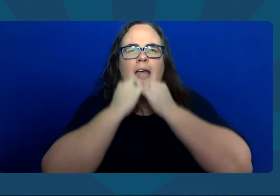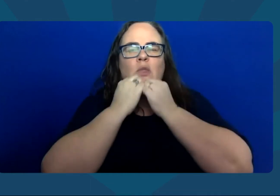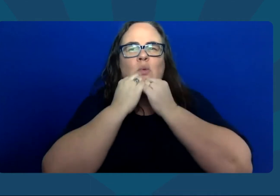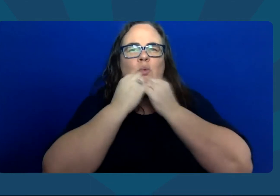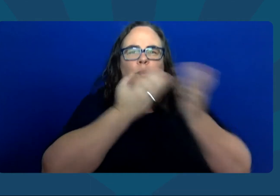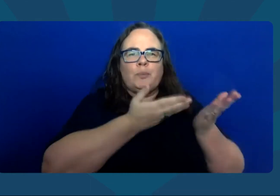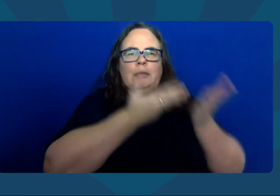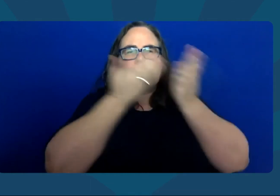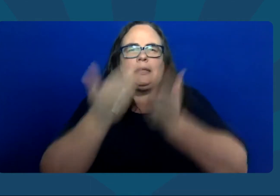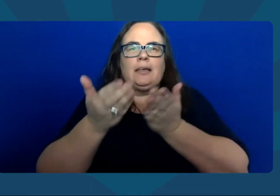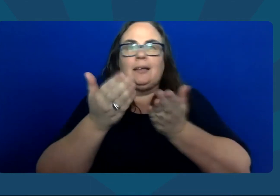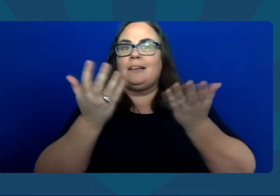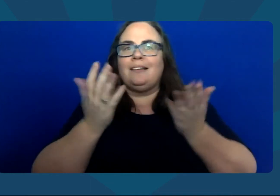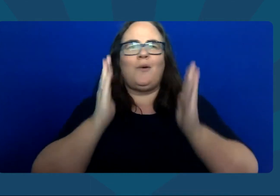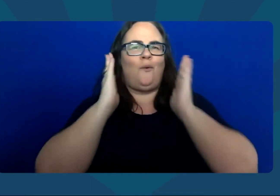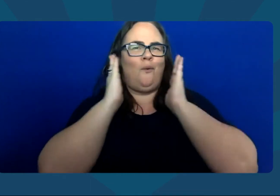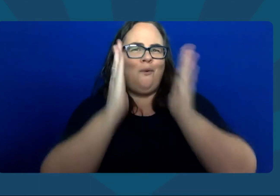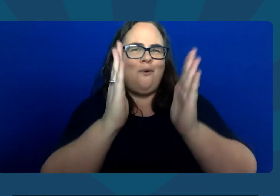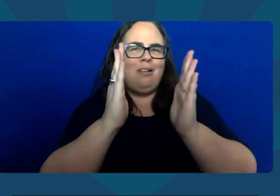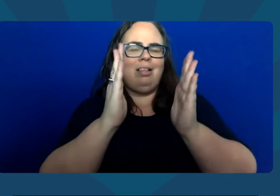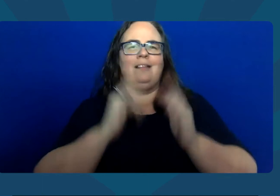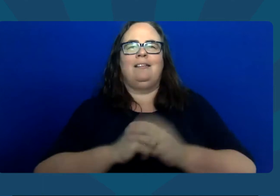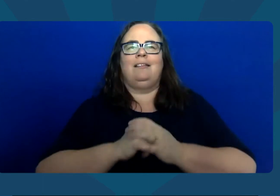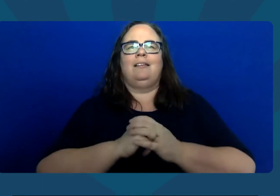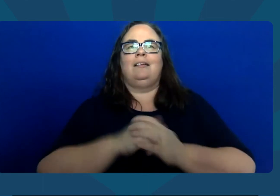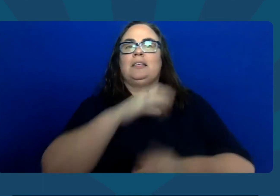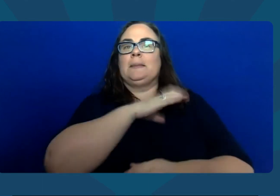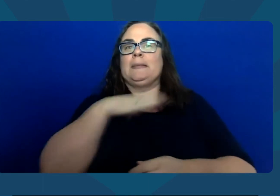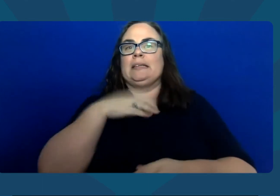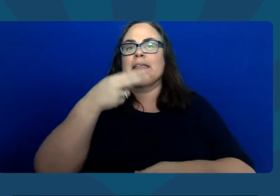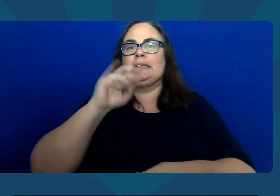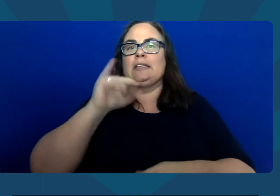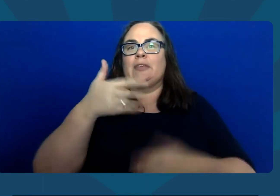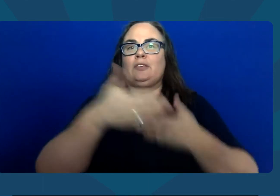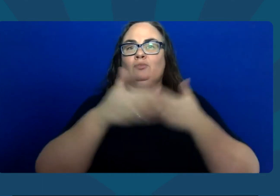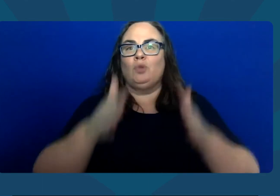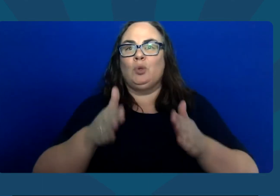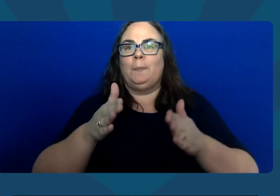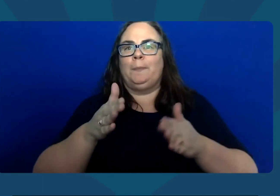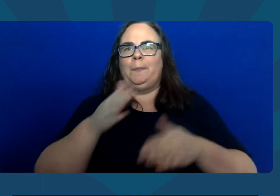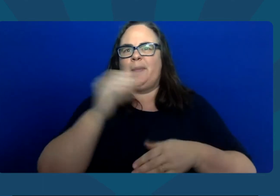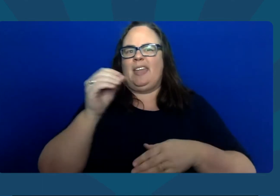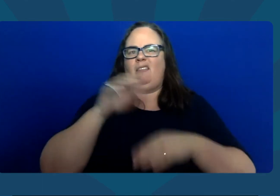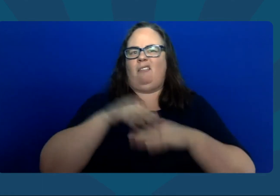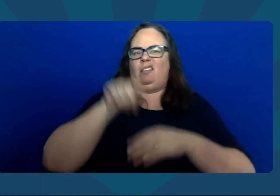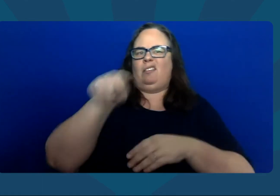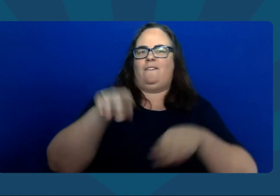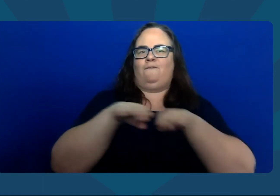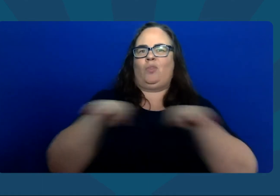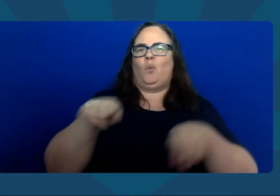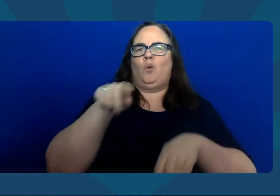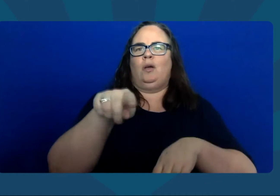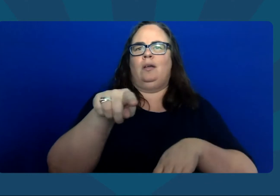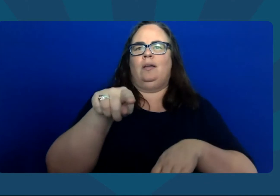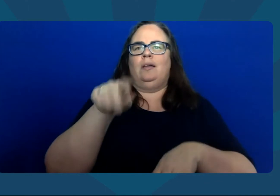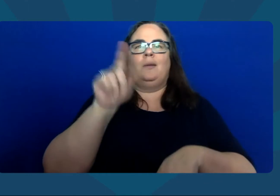to carry our community's values into the hallways, committee hearing rooms, and onto